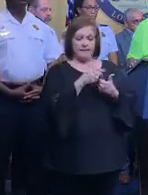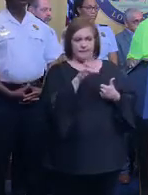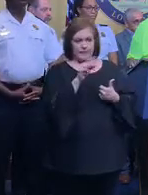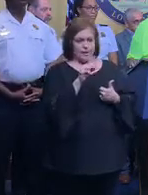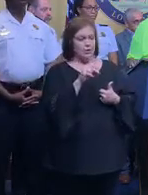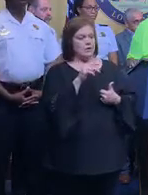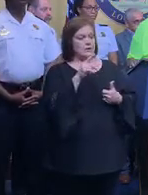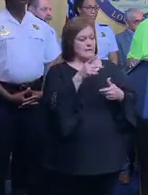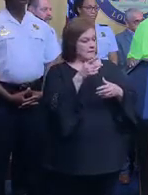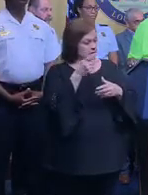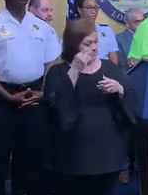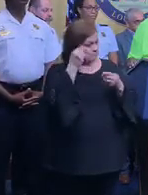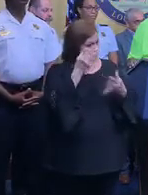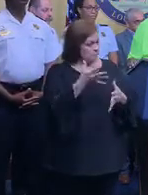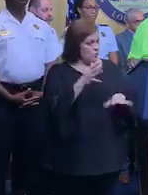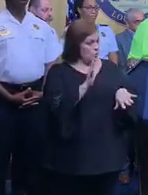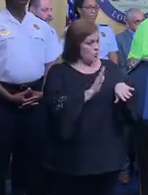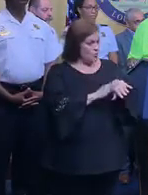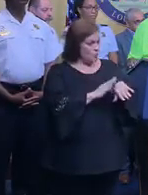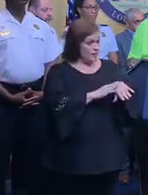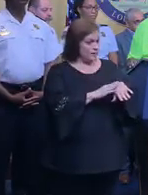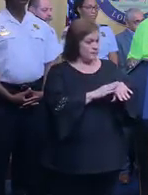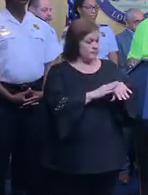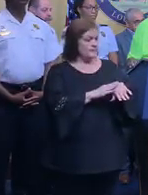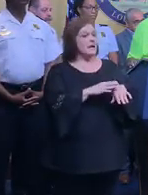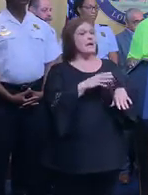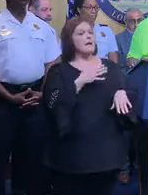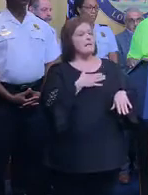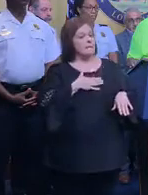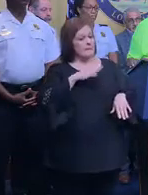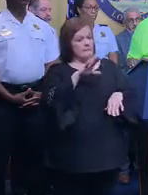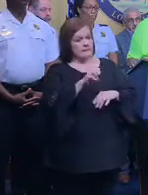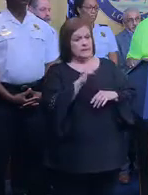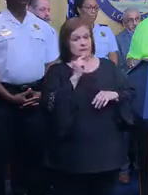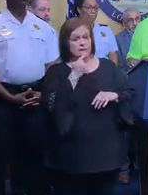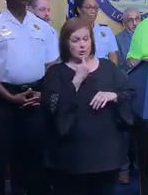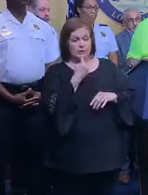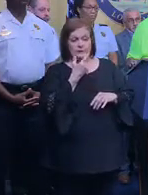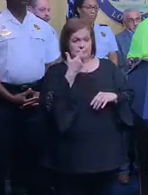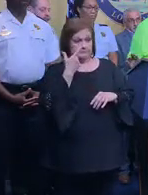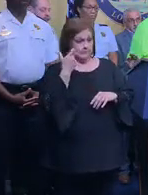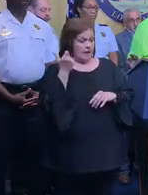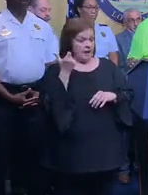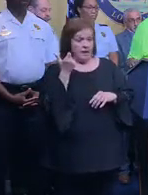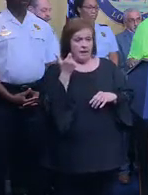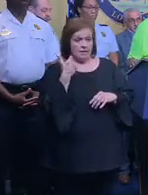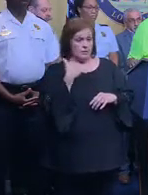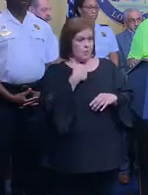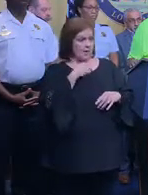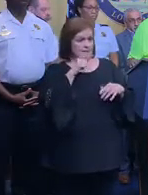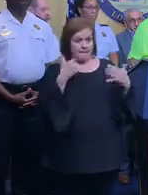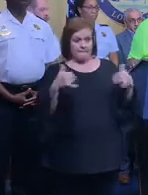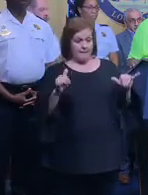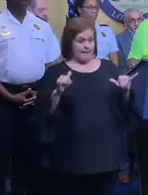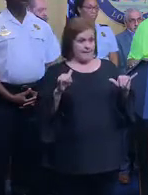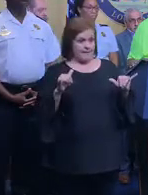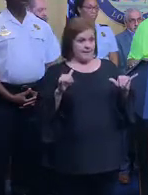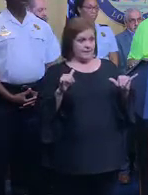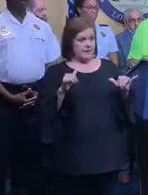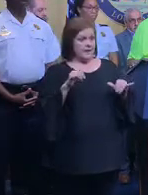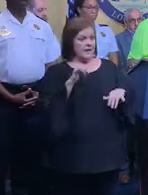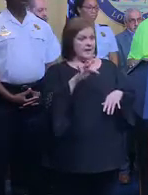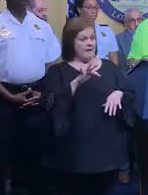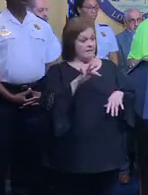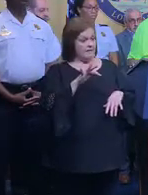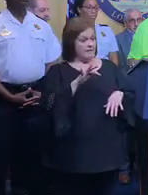get a warning, if you get a directive, please take it very seriously, because there's nothing we're playing about. We wouldn't be here